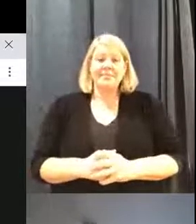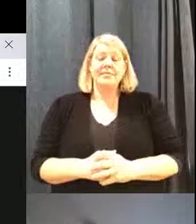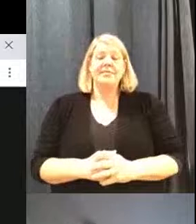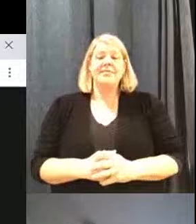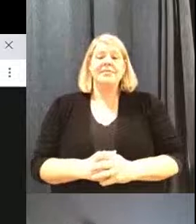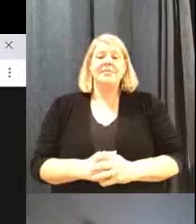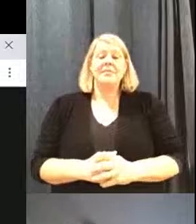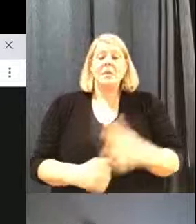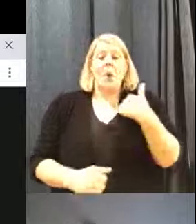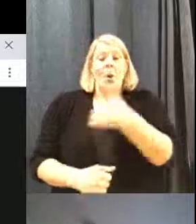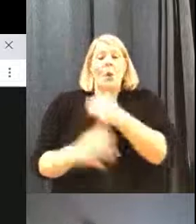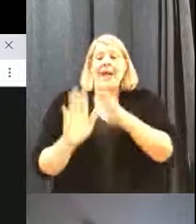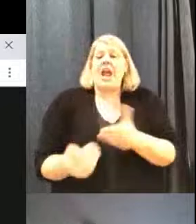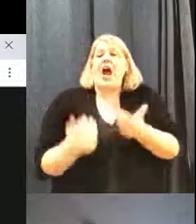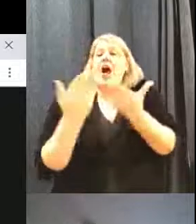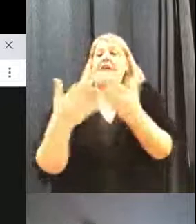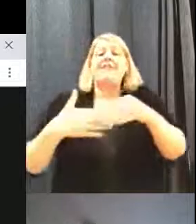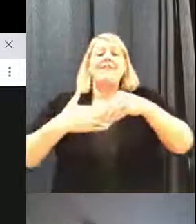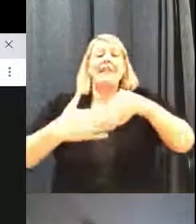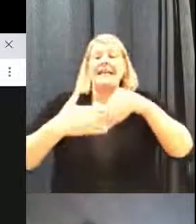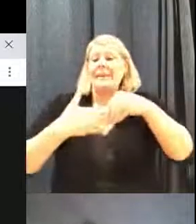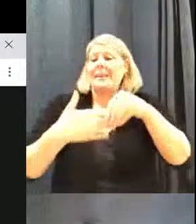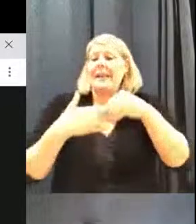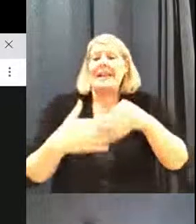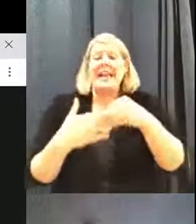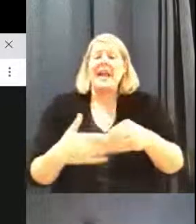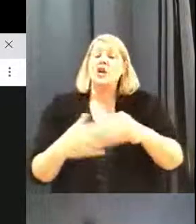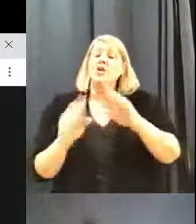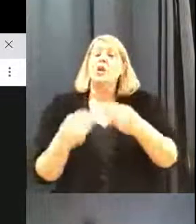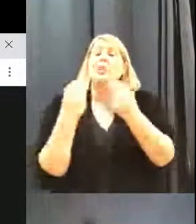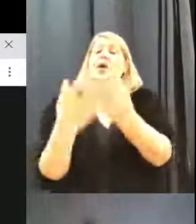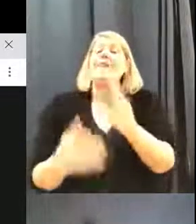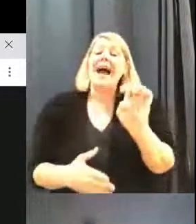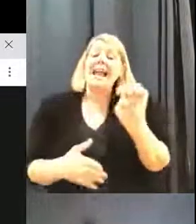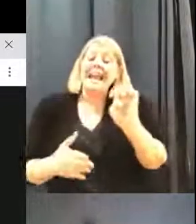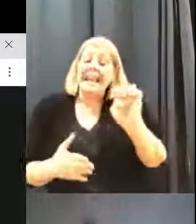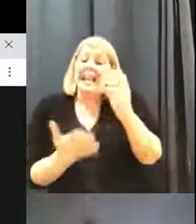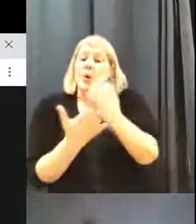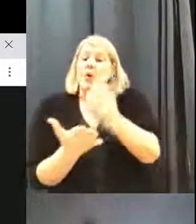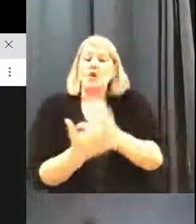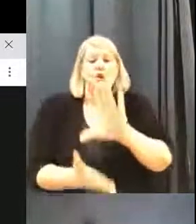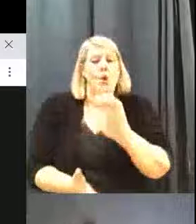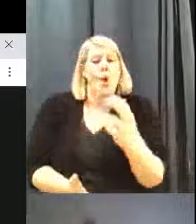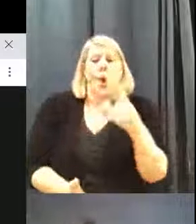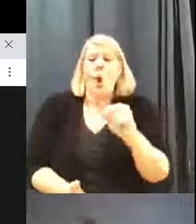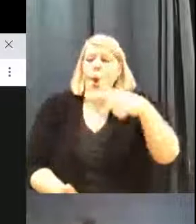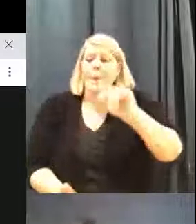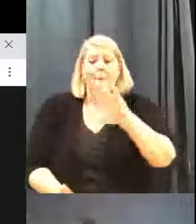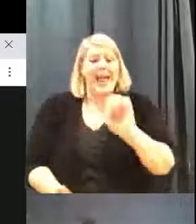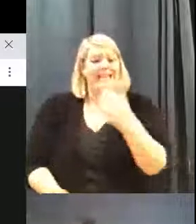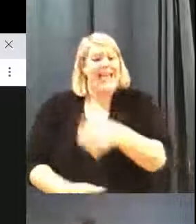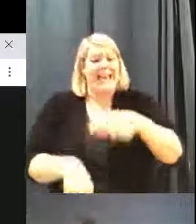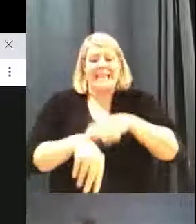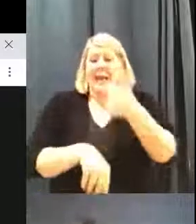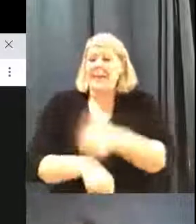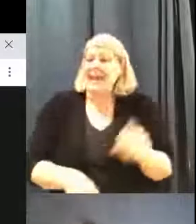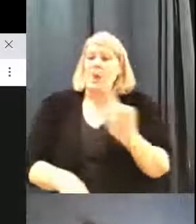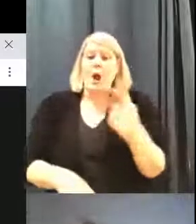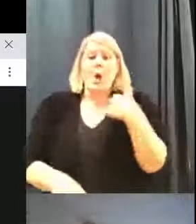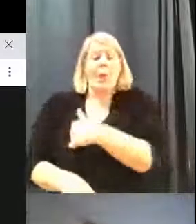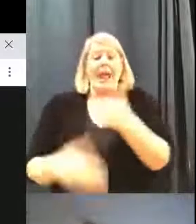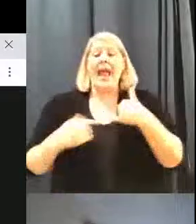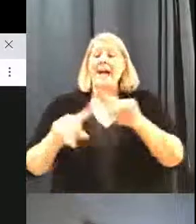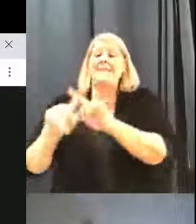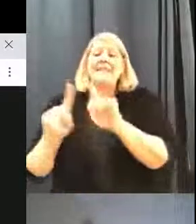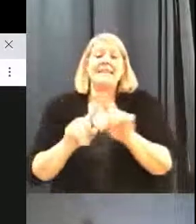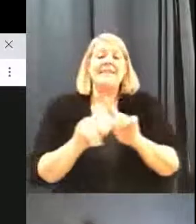We offer the flexibility to take e-courses at your own pace, anytime, anywhere. We have several different